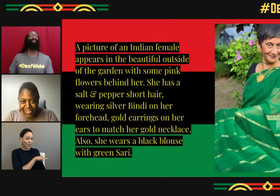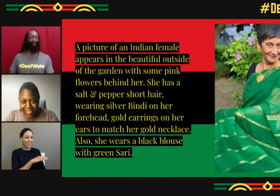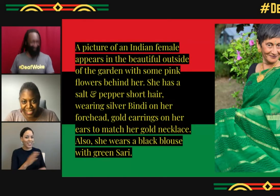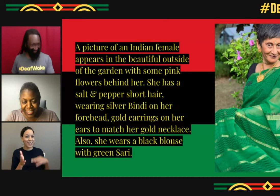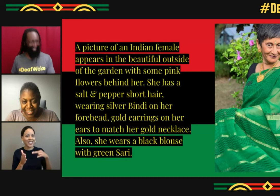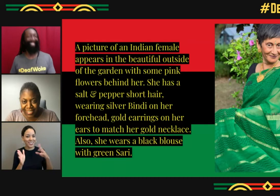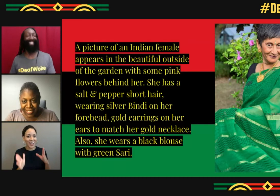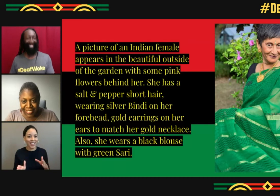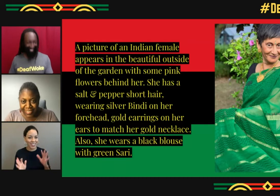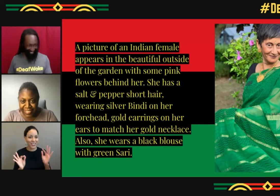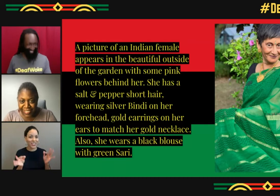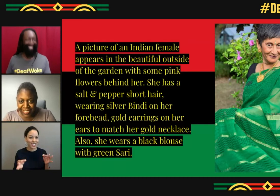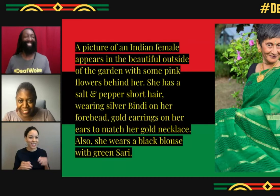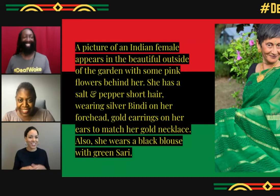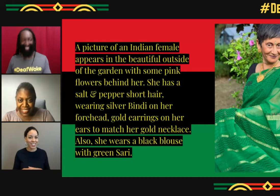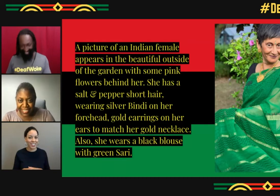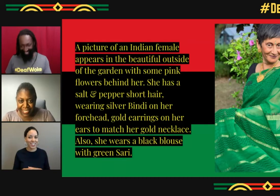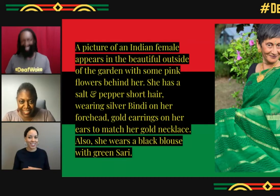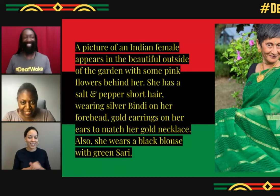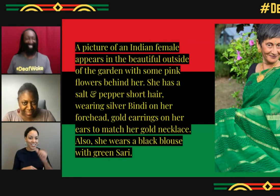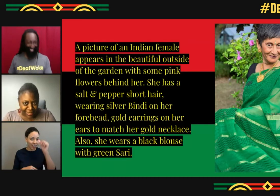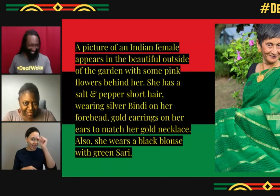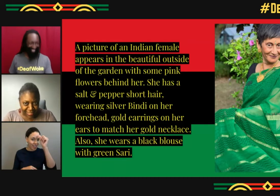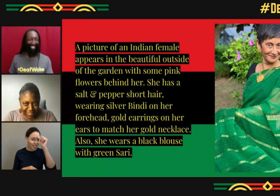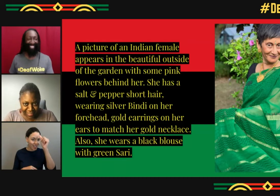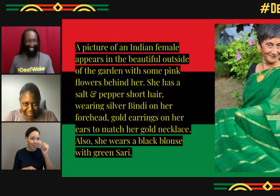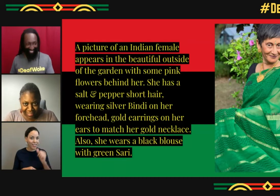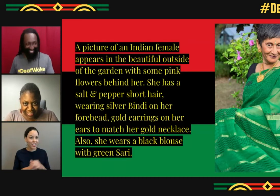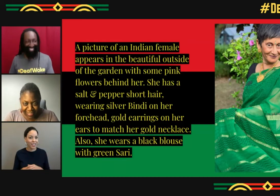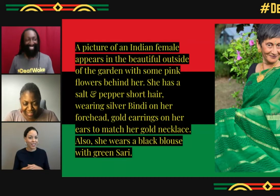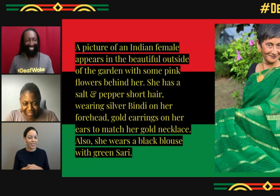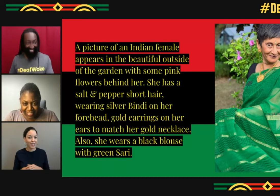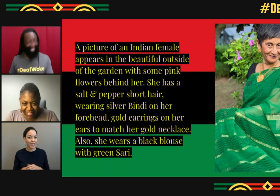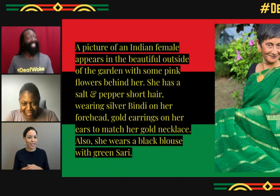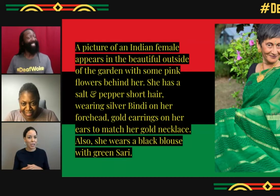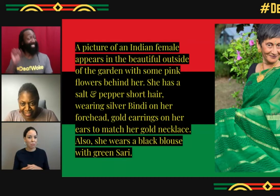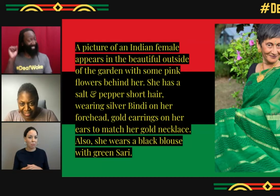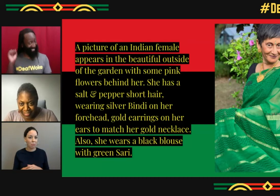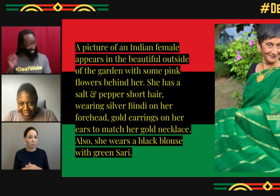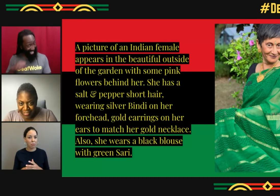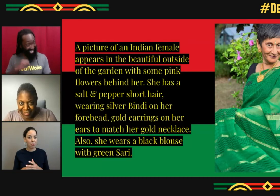And she's Indian. Yeah. And she's Indian?